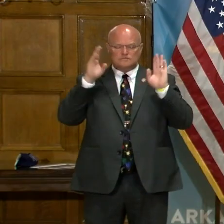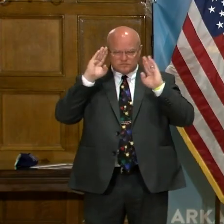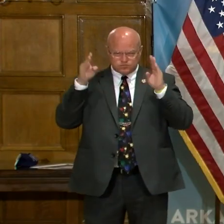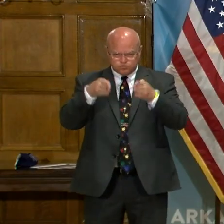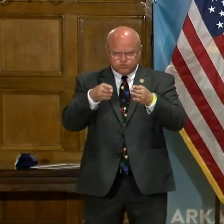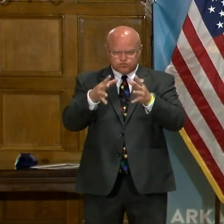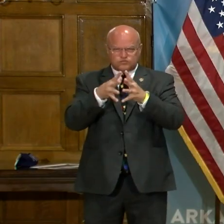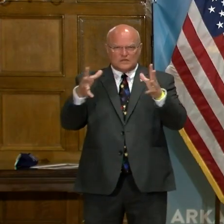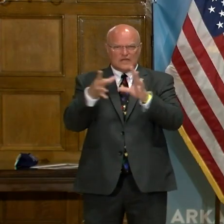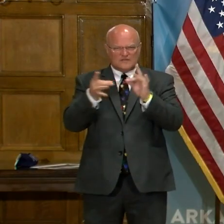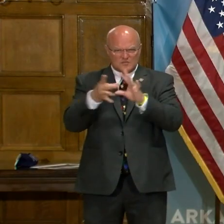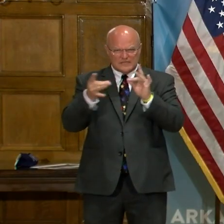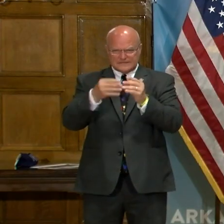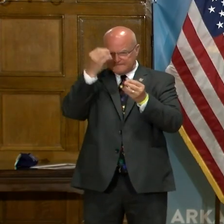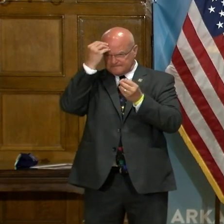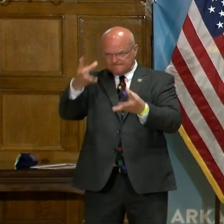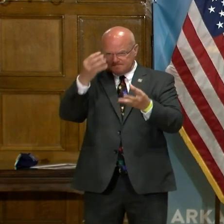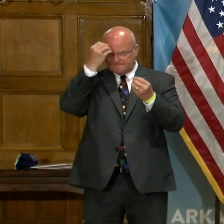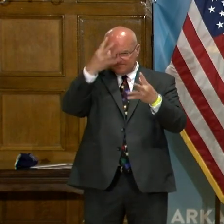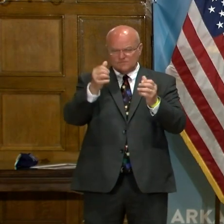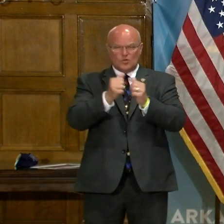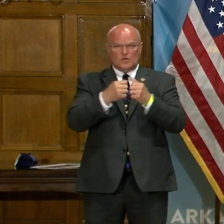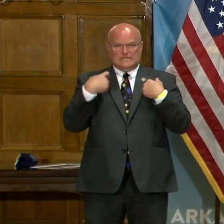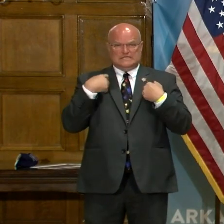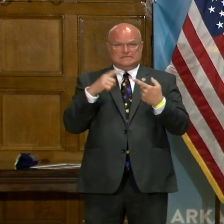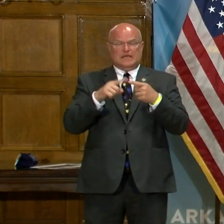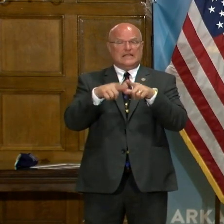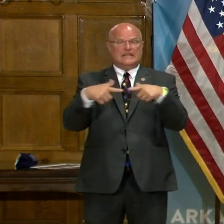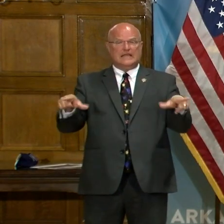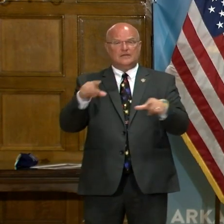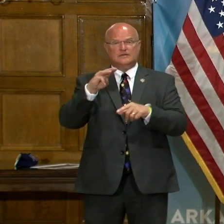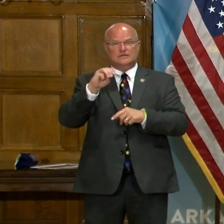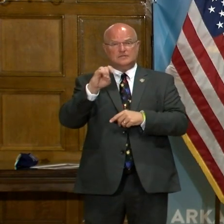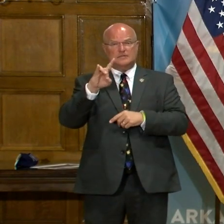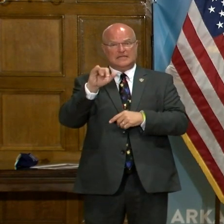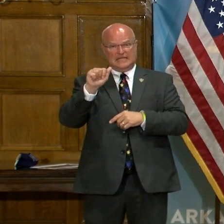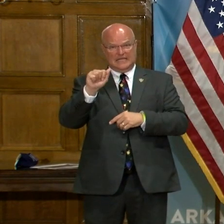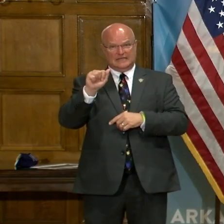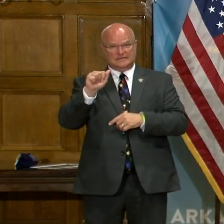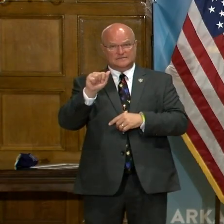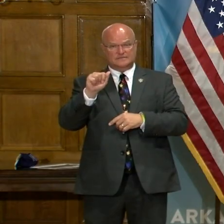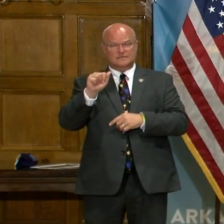focused a lot of messaging in our Spanish language media.